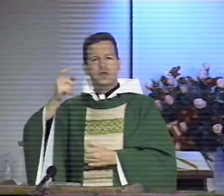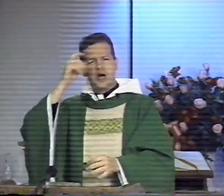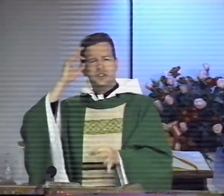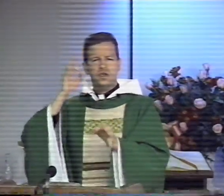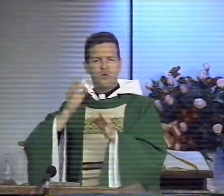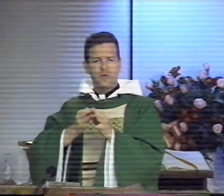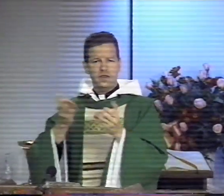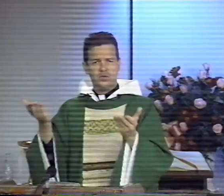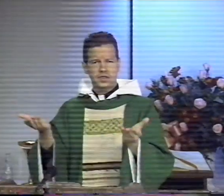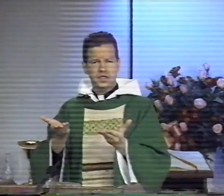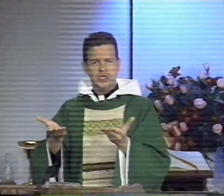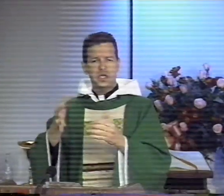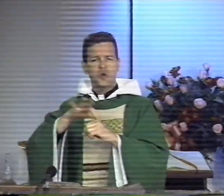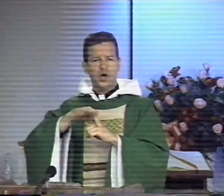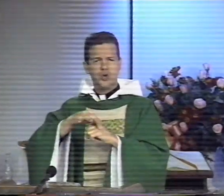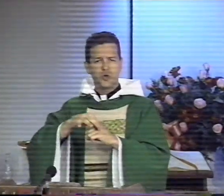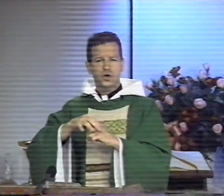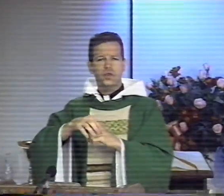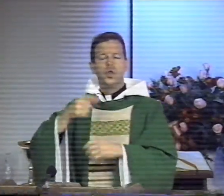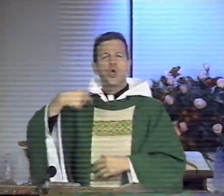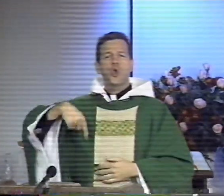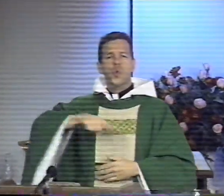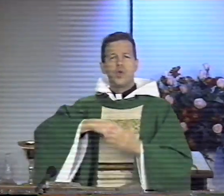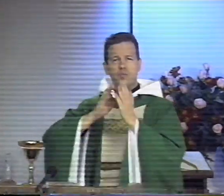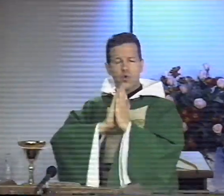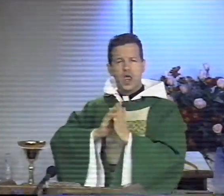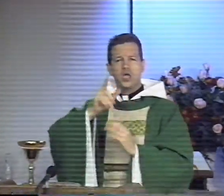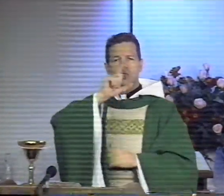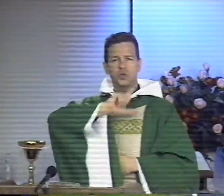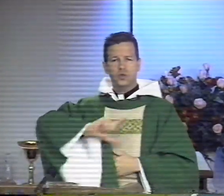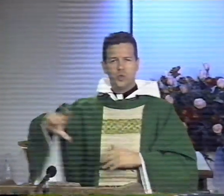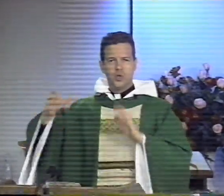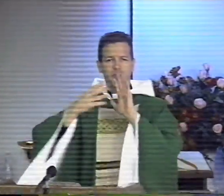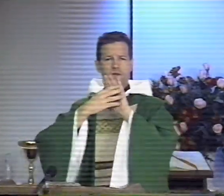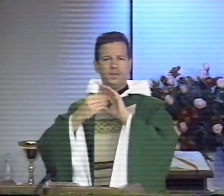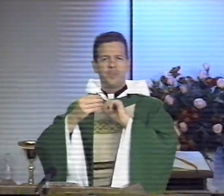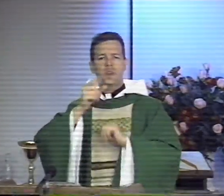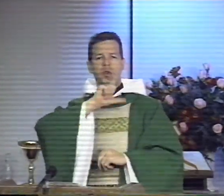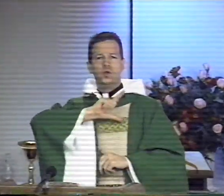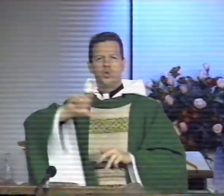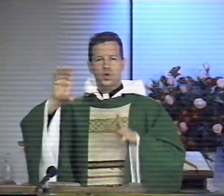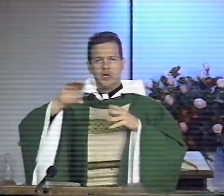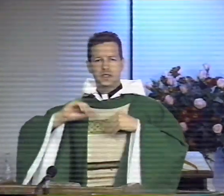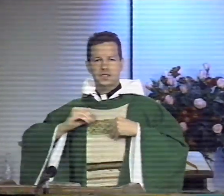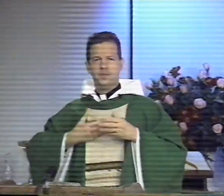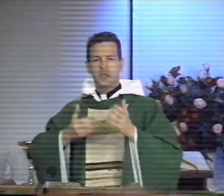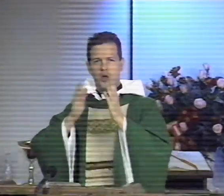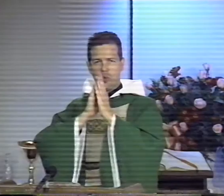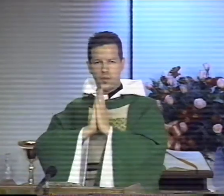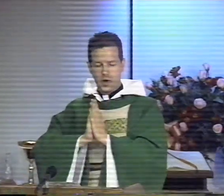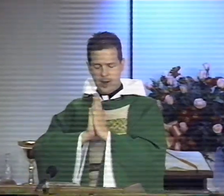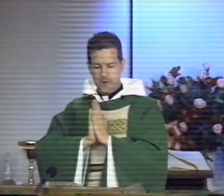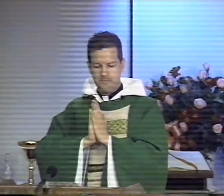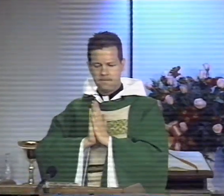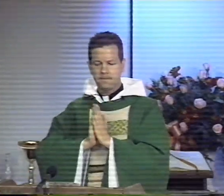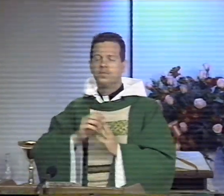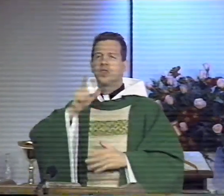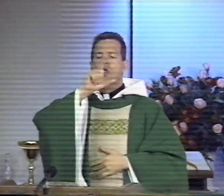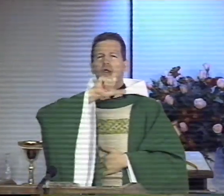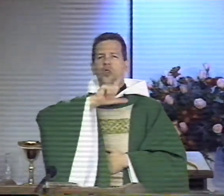God's faithfulness here on earth. We pray to the Lord. Lord, accept our prayer.